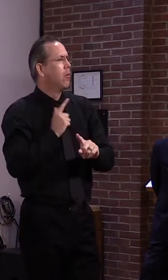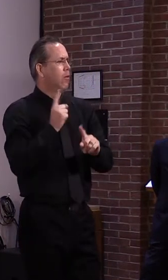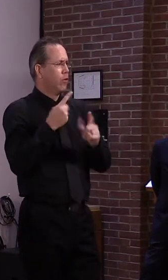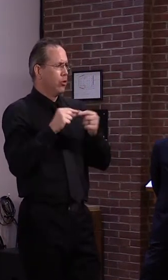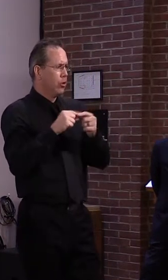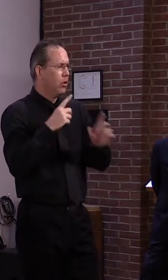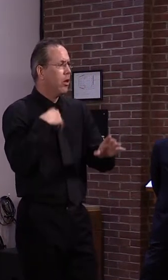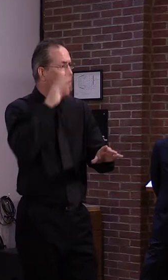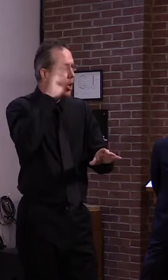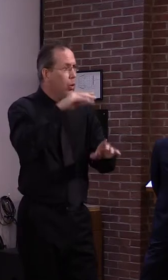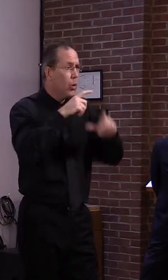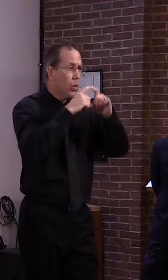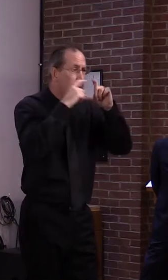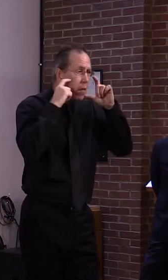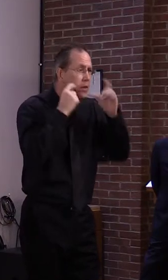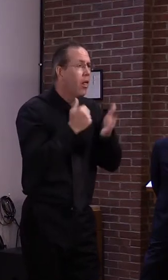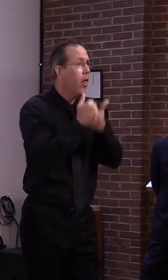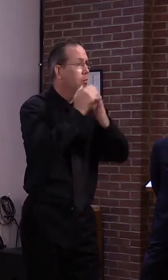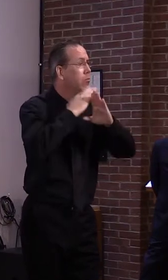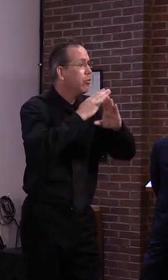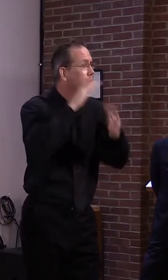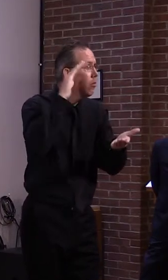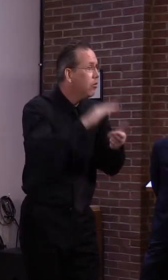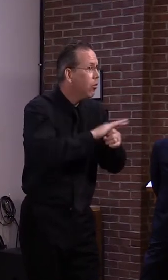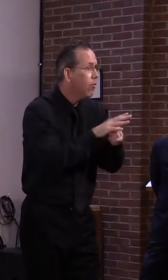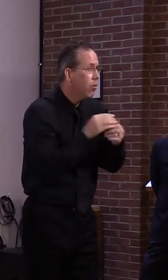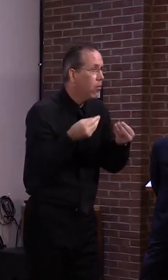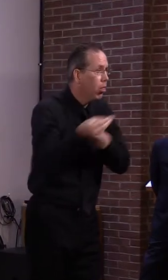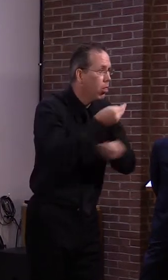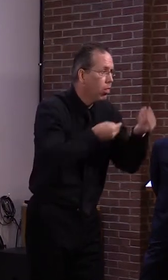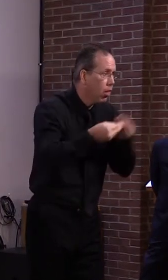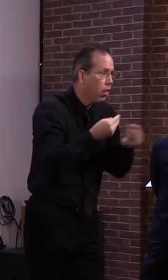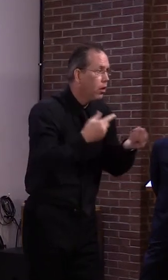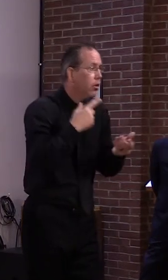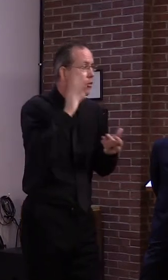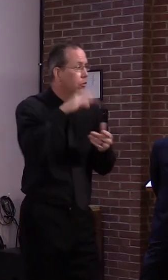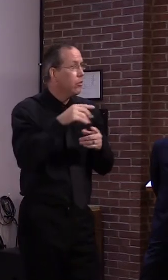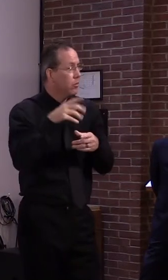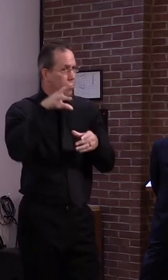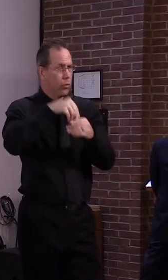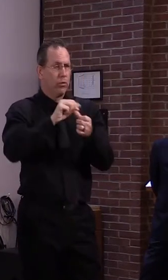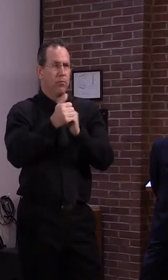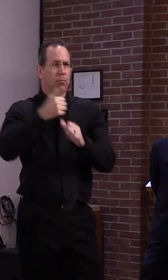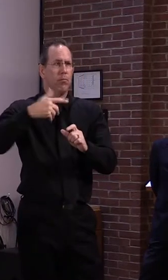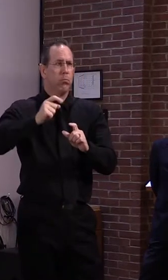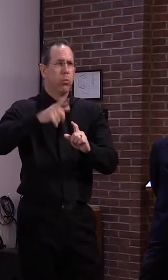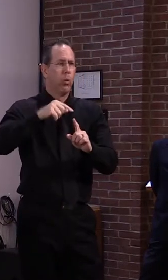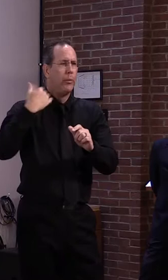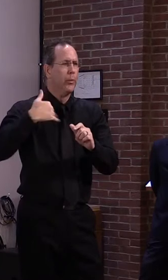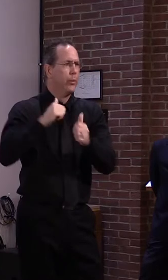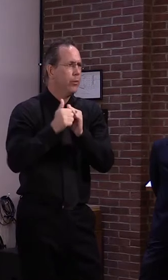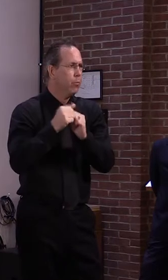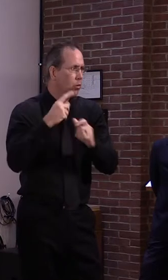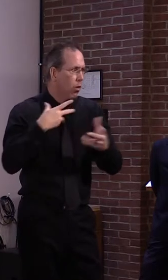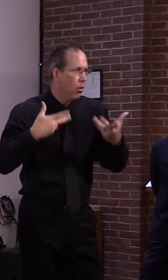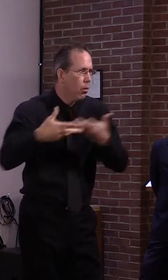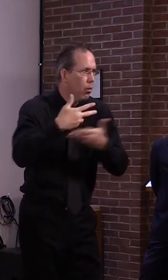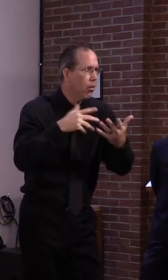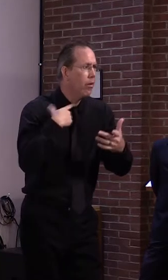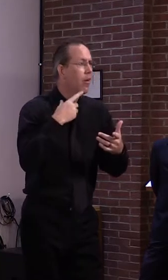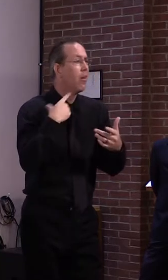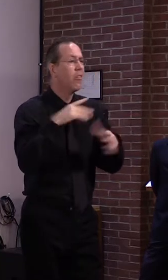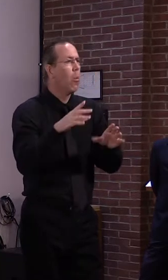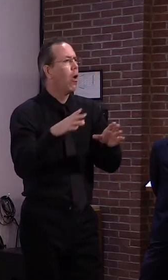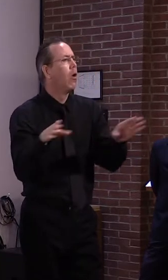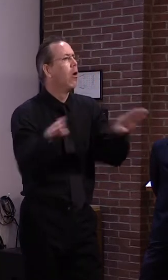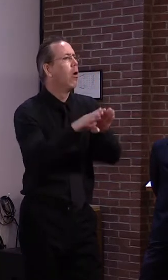been difficult in terms of decisions because we want them to have that social type of interaction, but we want them to